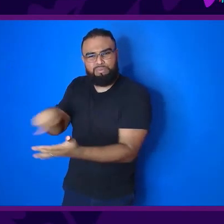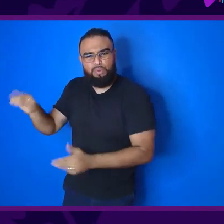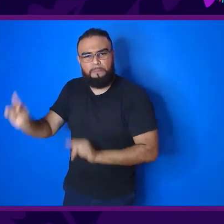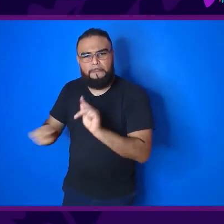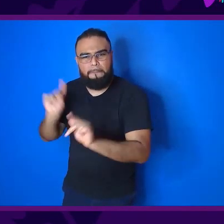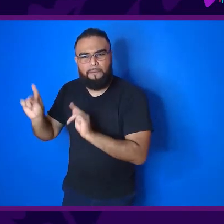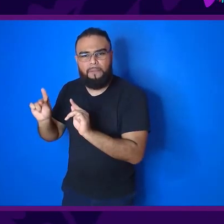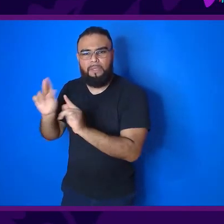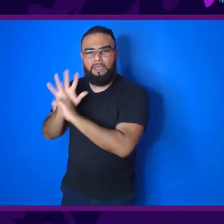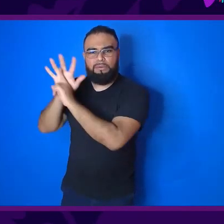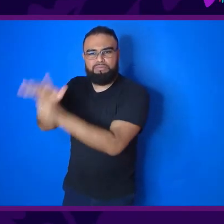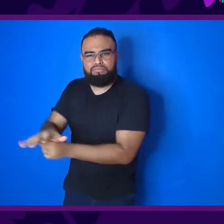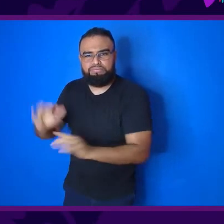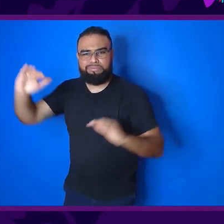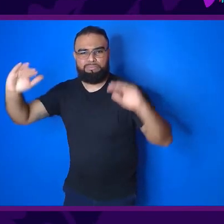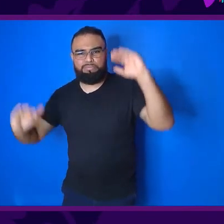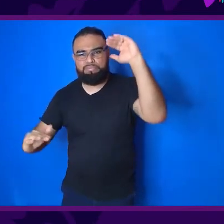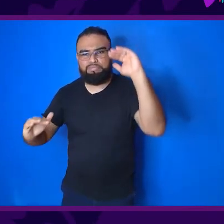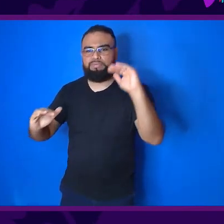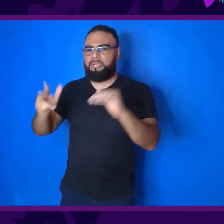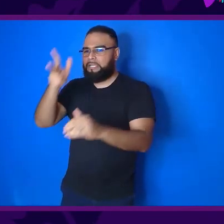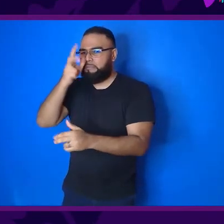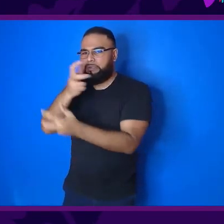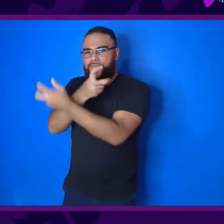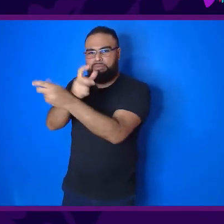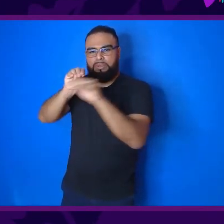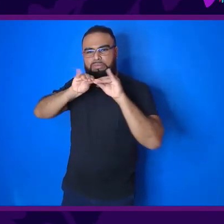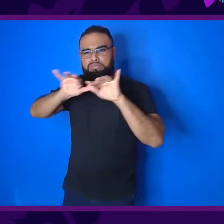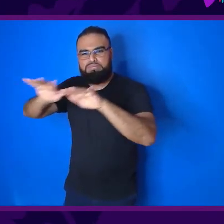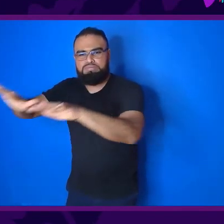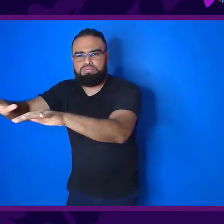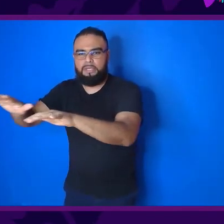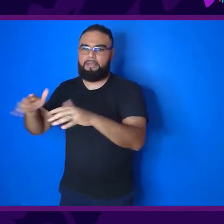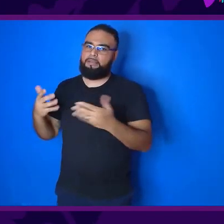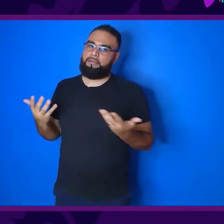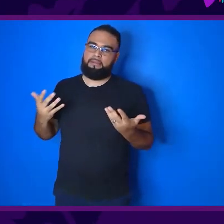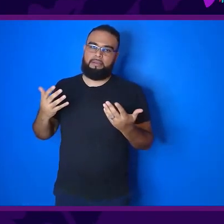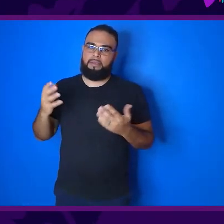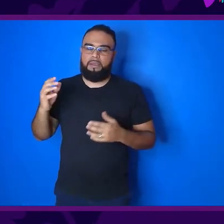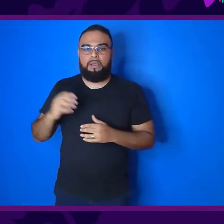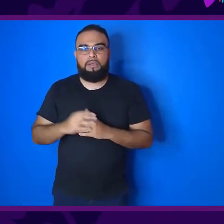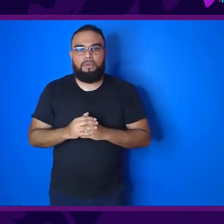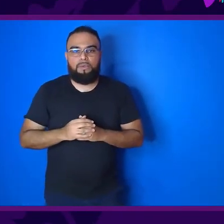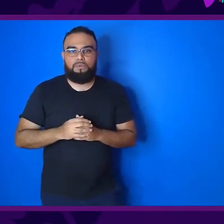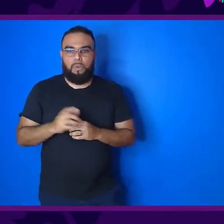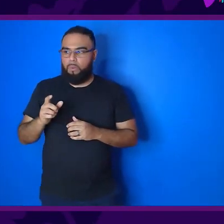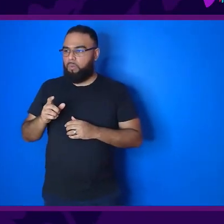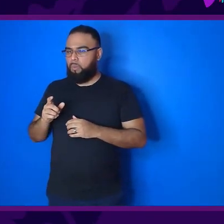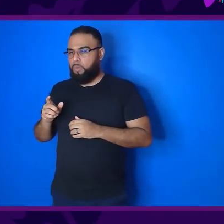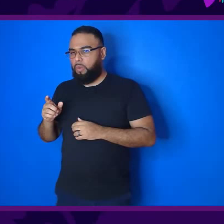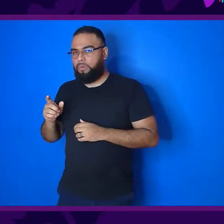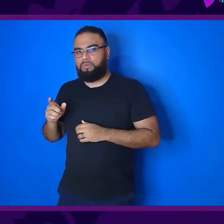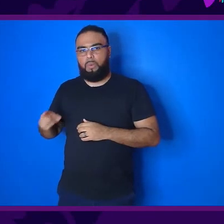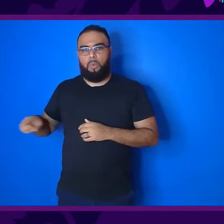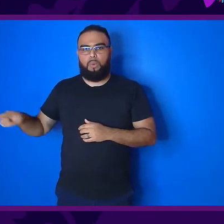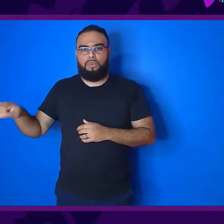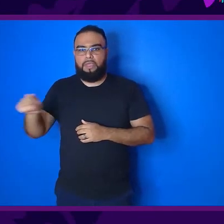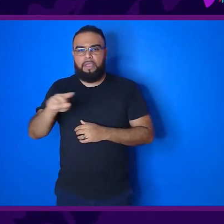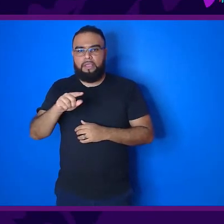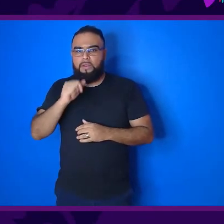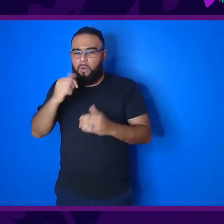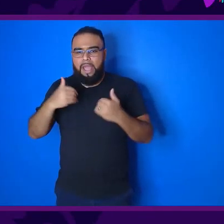conditions there. In Bakersfield, the only hospital that served Bakersfield closed. So there isn't even a hospital